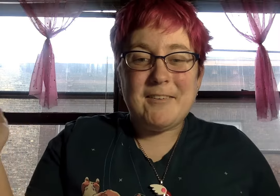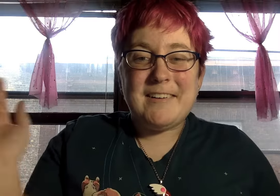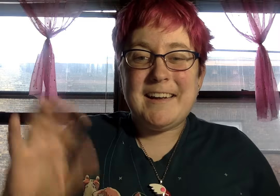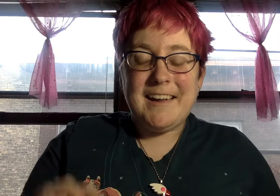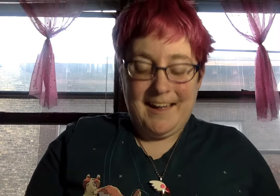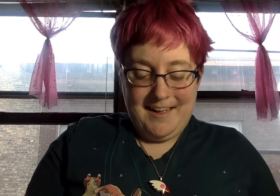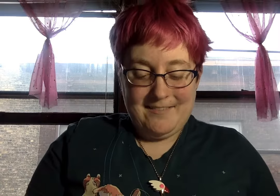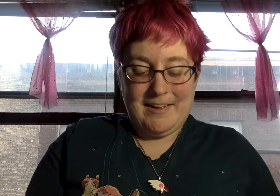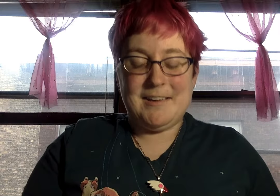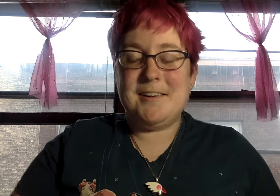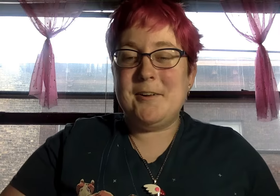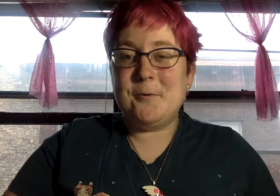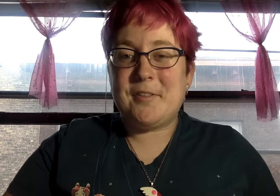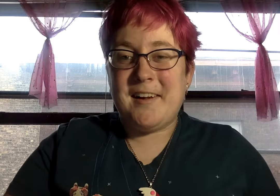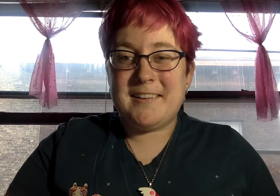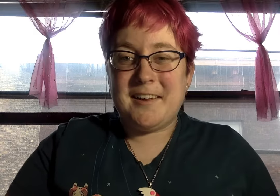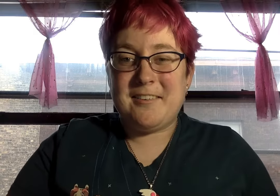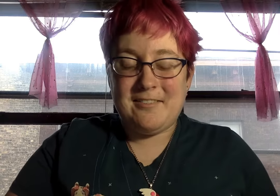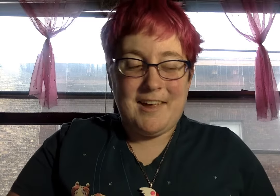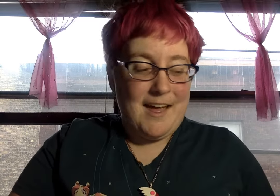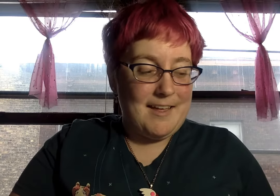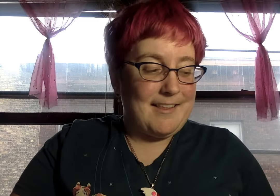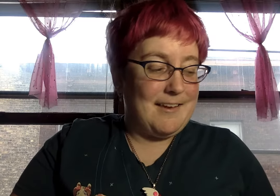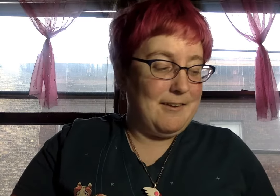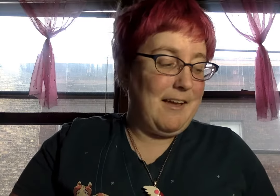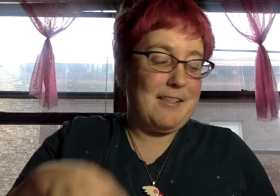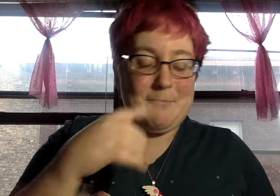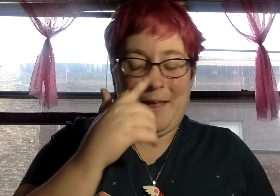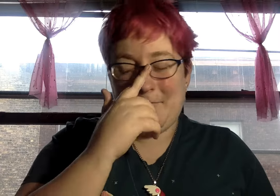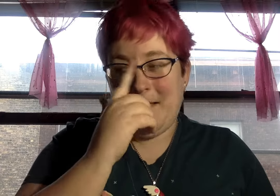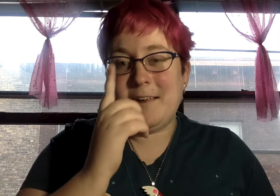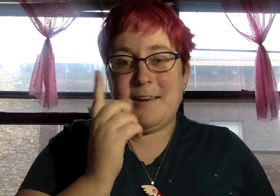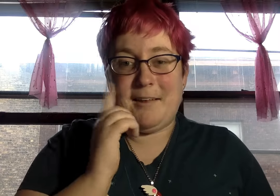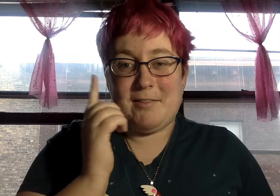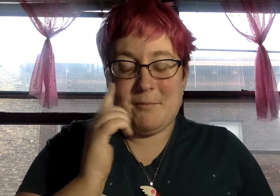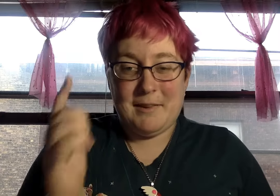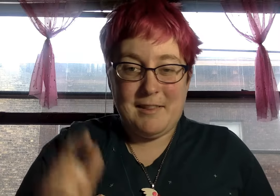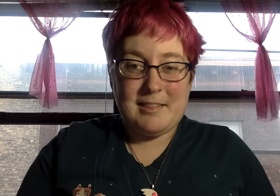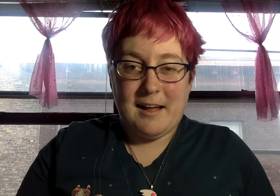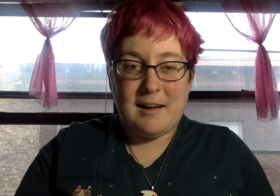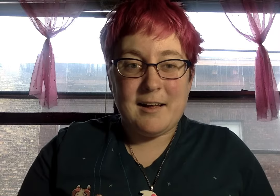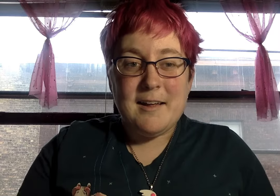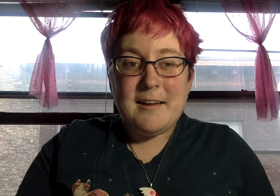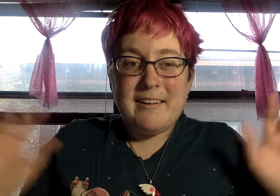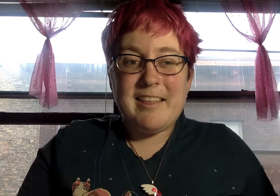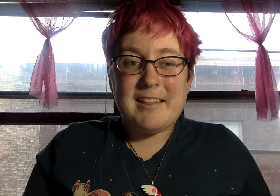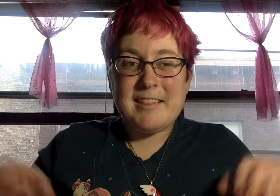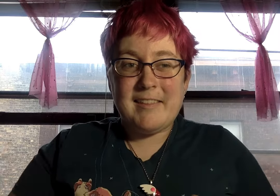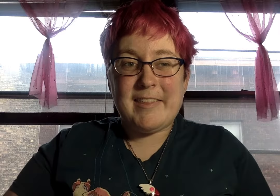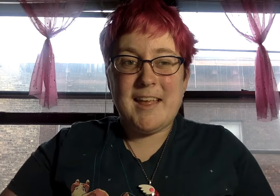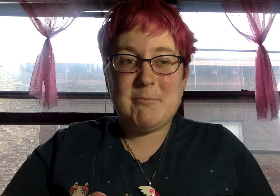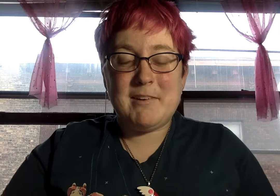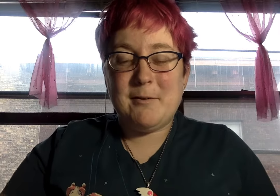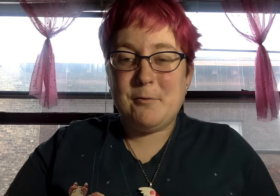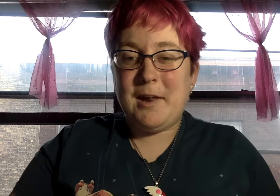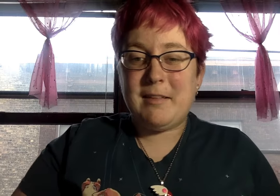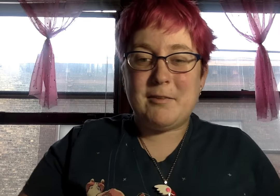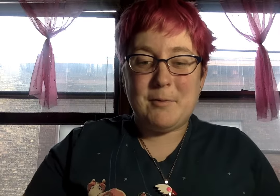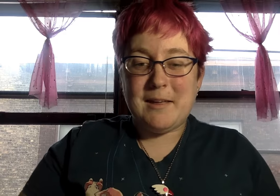Hi everyone, I have a new song to share with you guys, and you guys might recognize some of this song because it's to the same tune as The Wheels